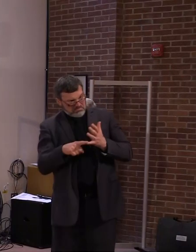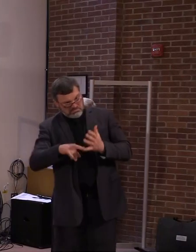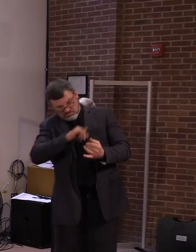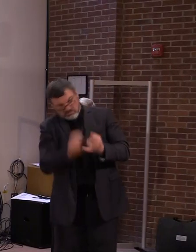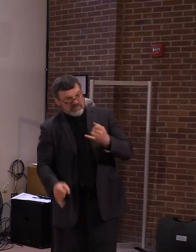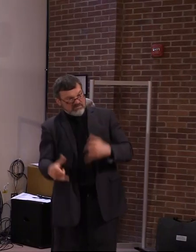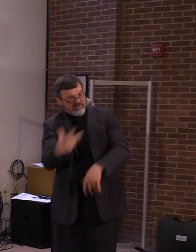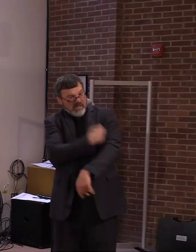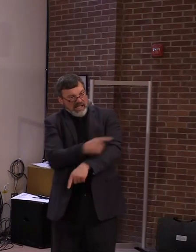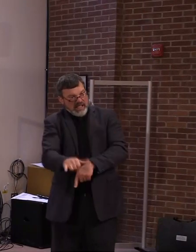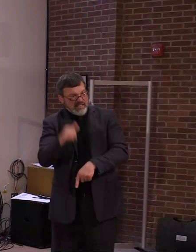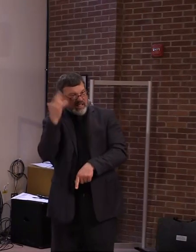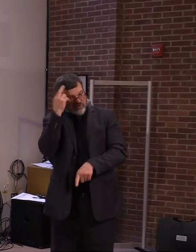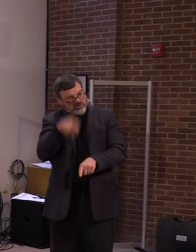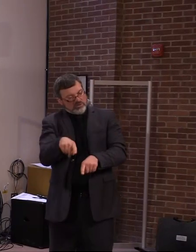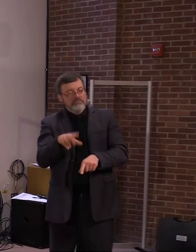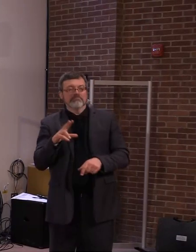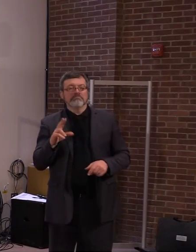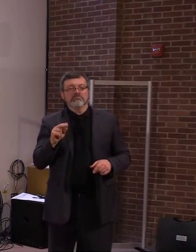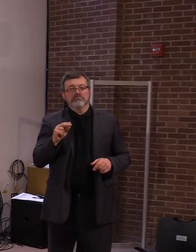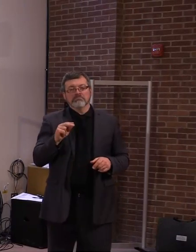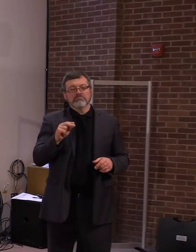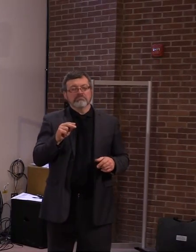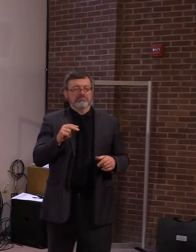of vaccine uptake.